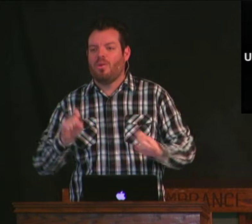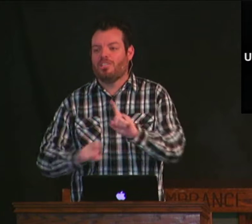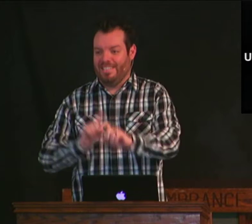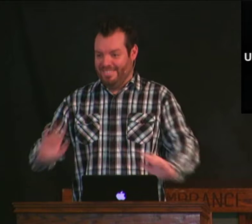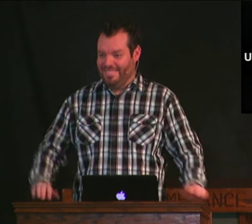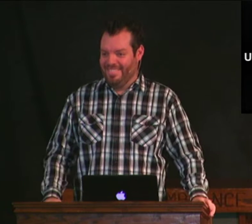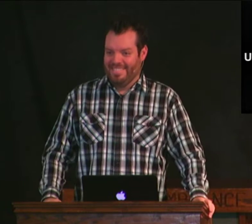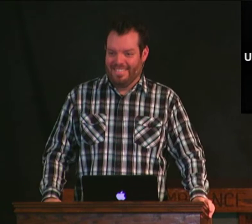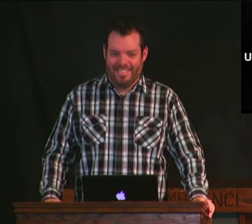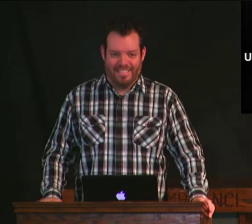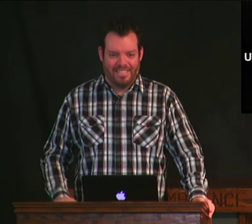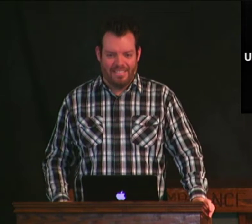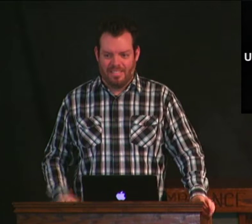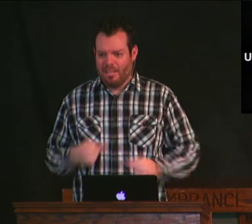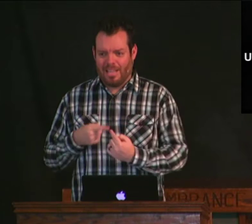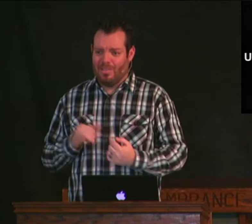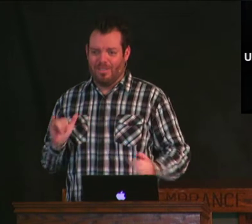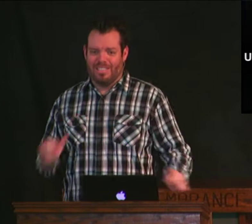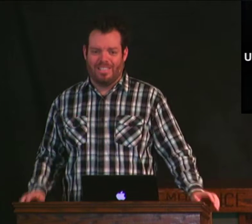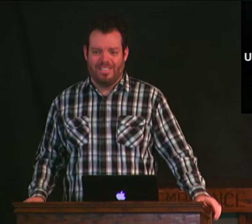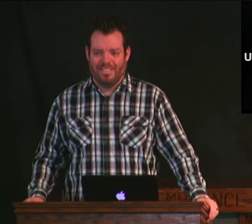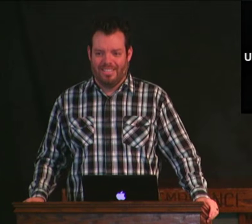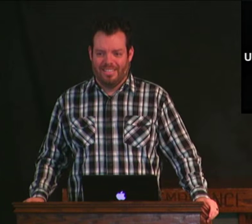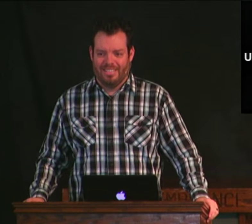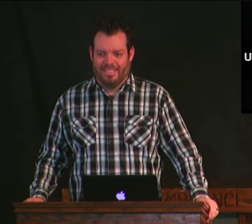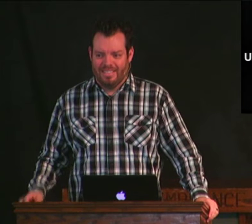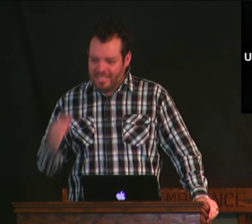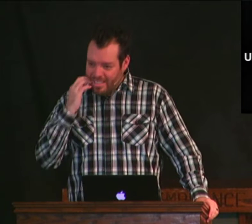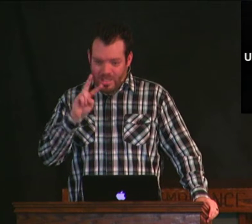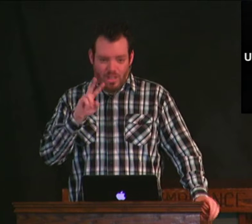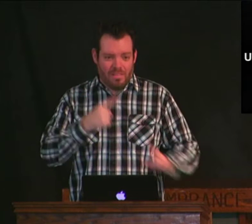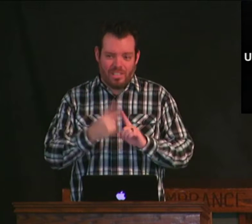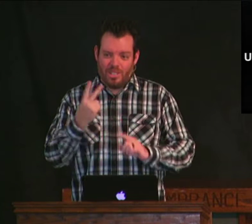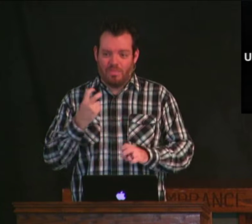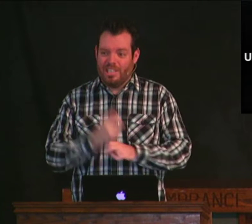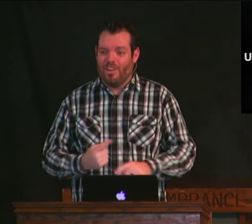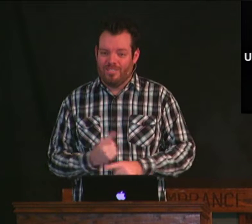a math question. Sometimes I struggle with the two. Now, the 2 + 2 is pretty hard, right?